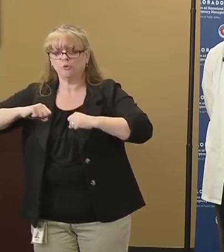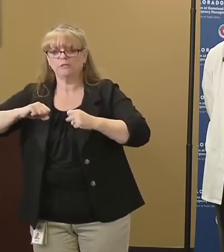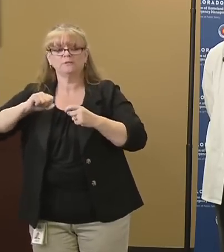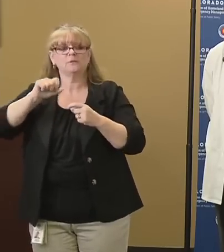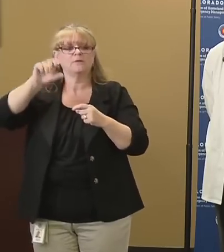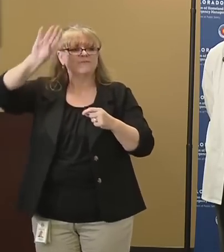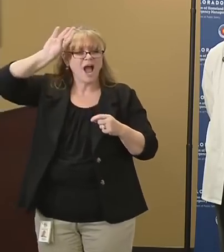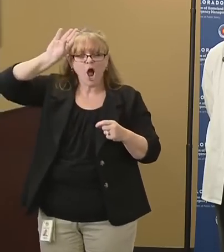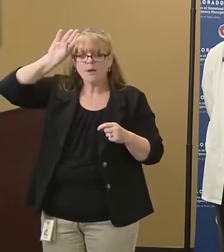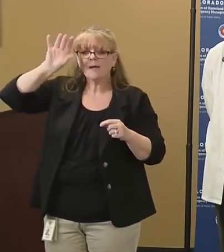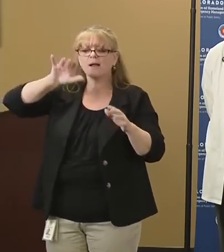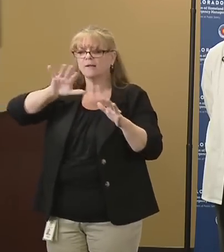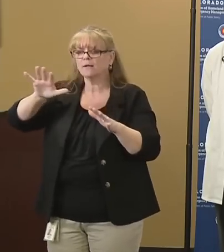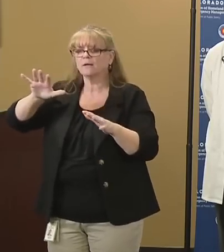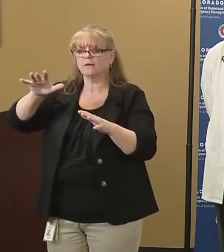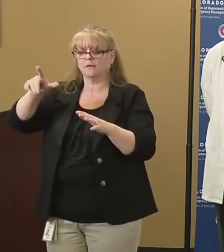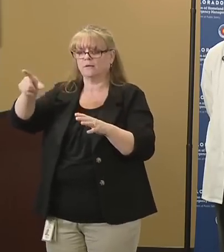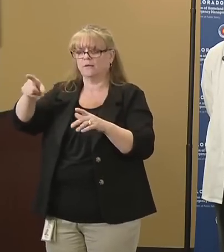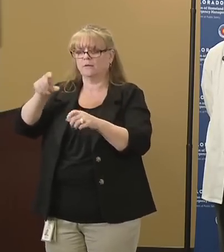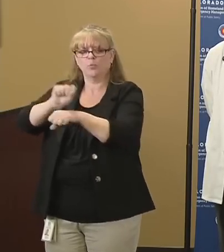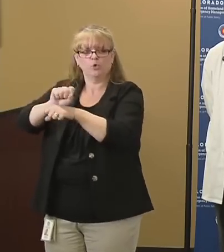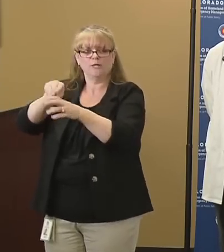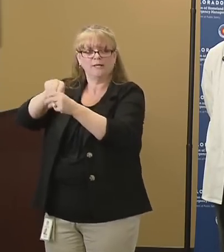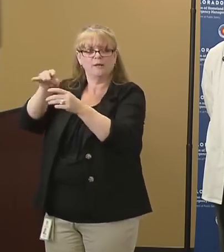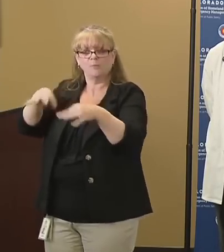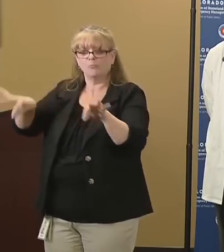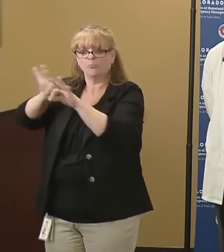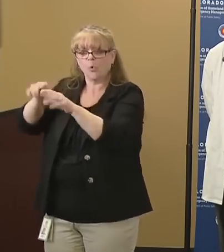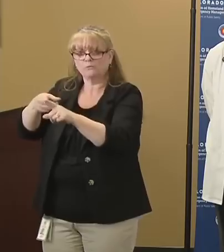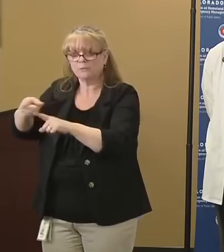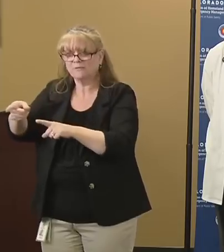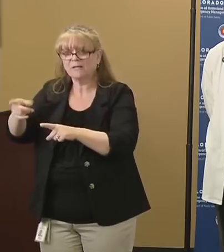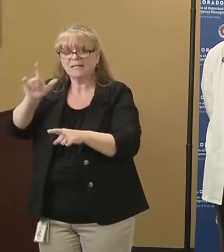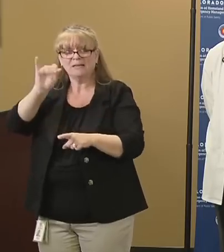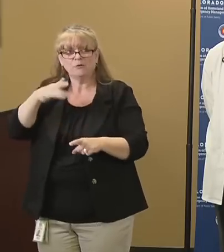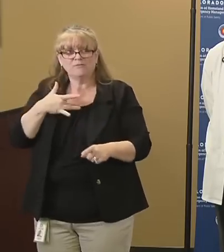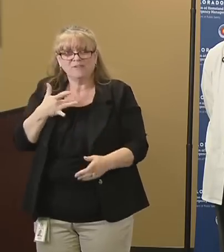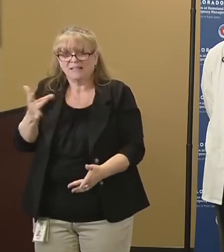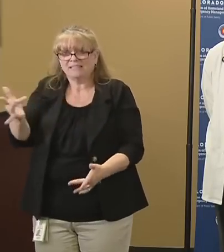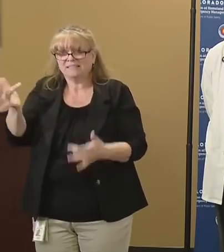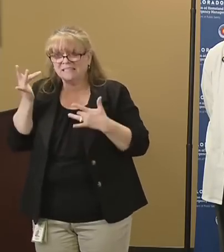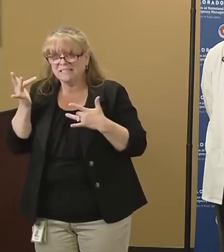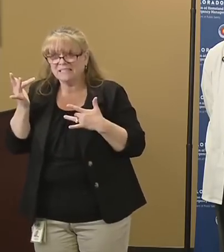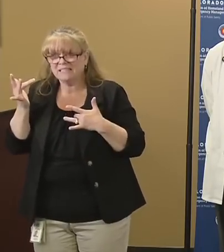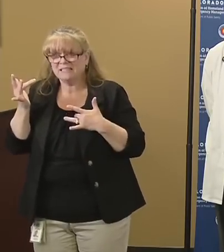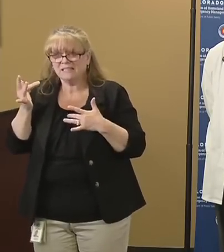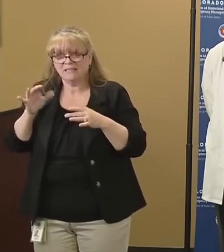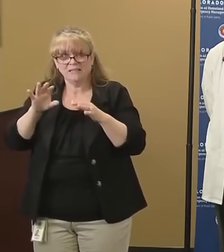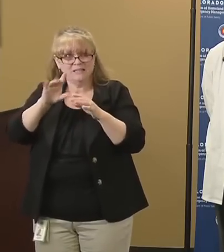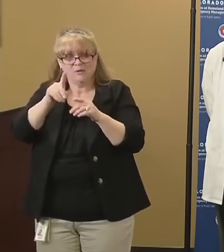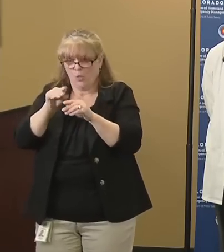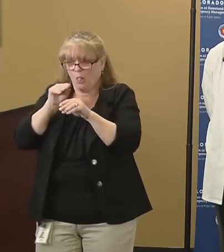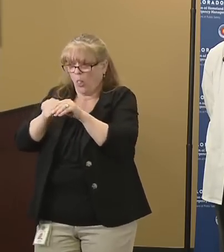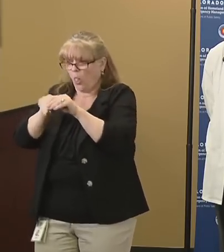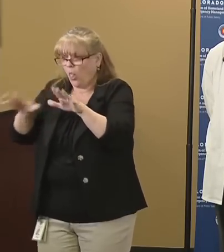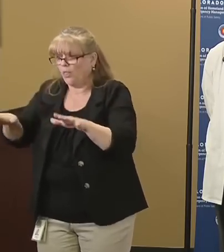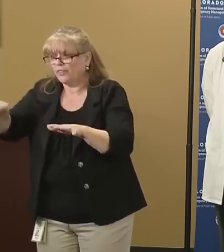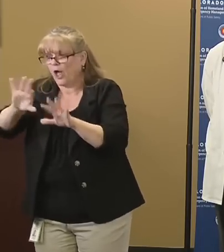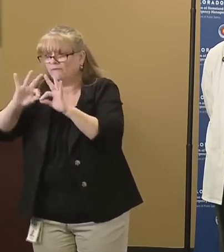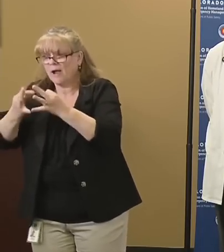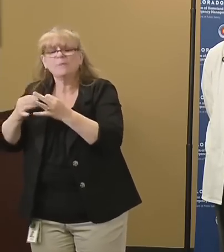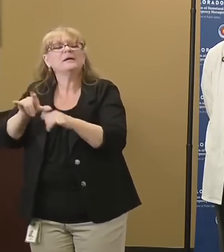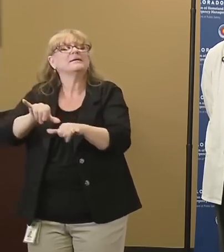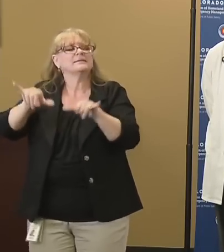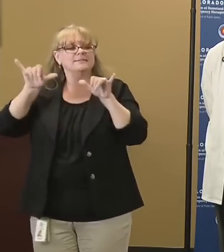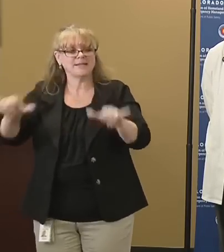if you have any flu-like symptoms, any symptoms, or even a family member does, don't go to work. Call in sick. That's so